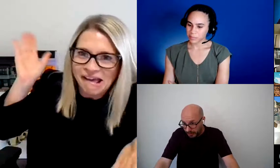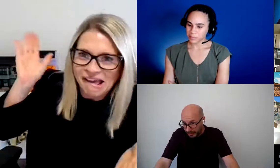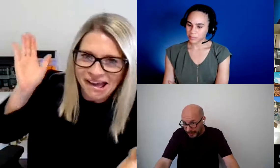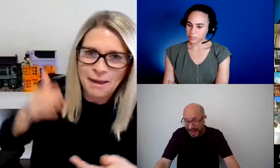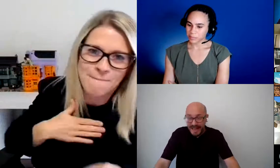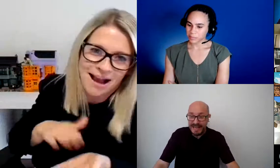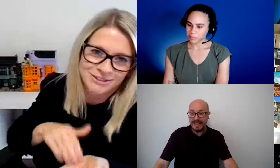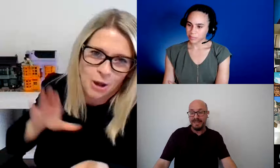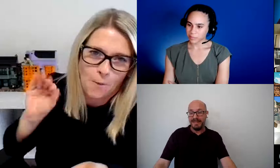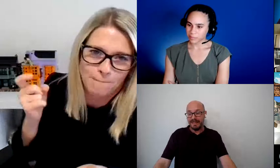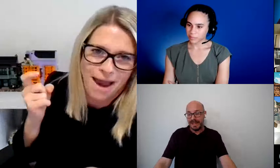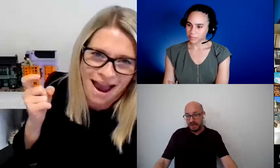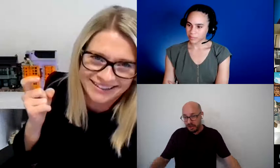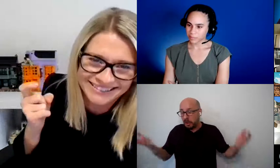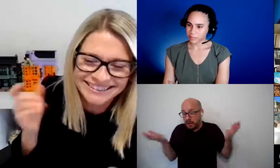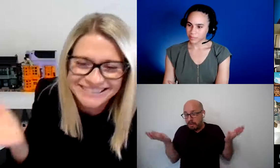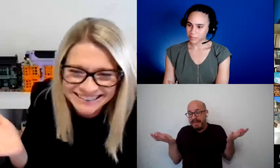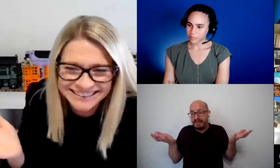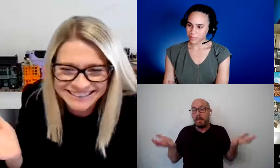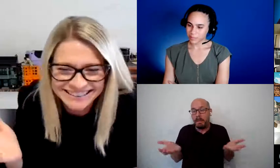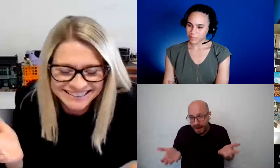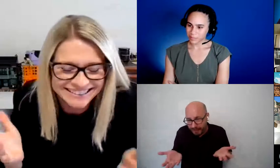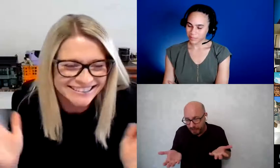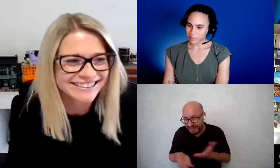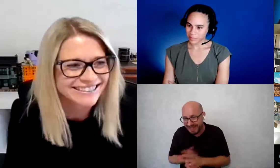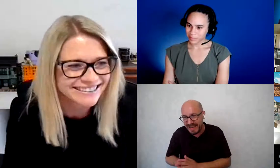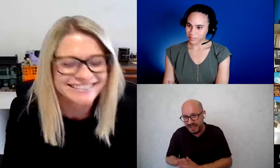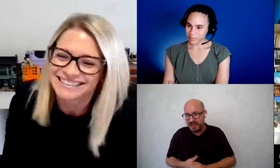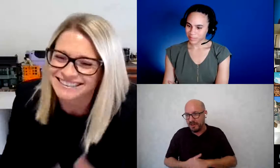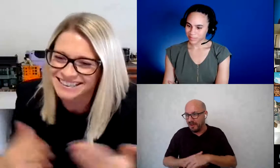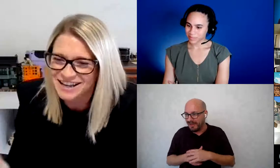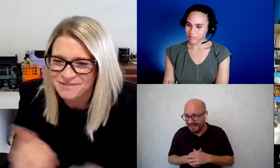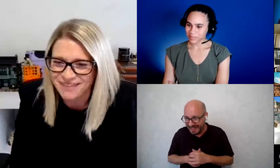So, that is, in short, my soapbox presentation to you all.